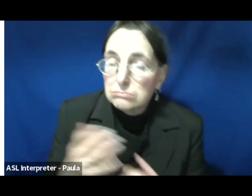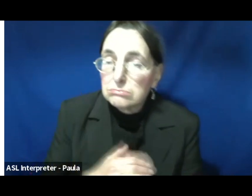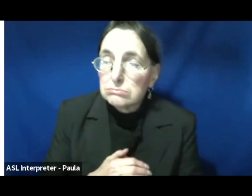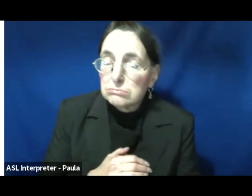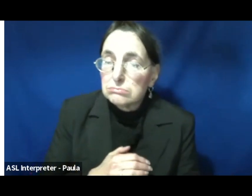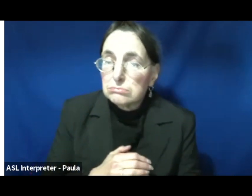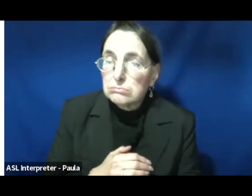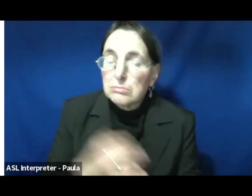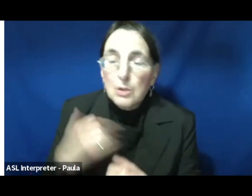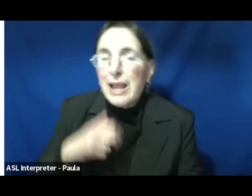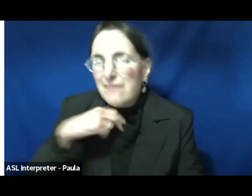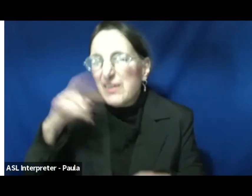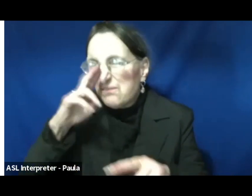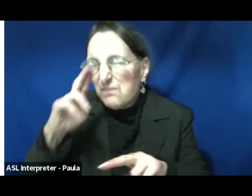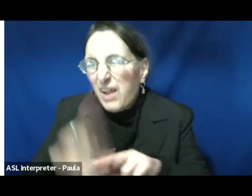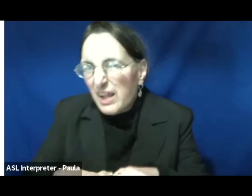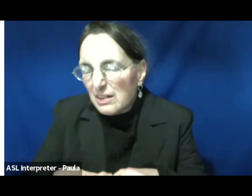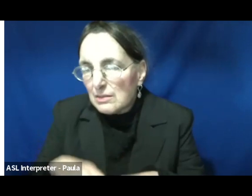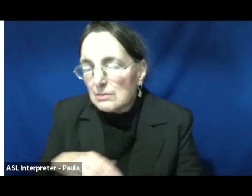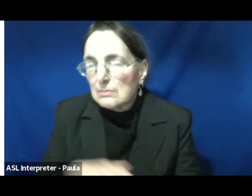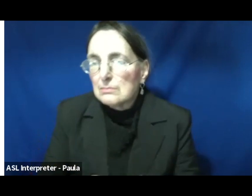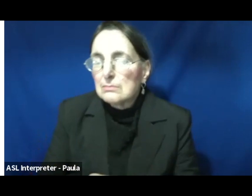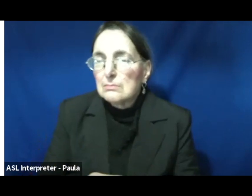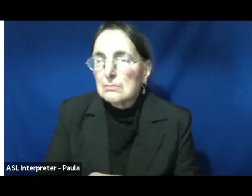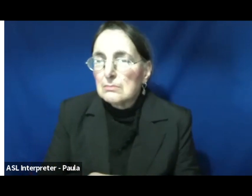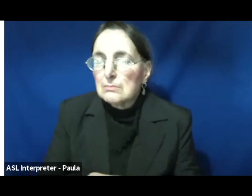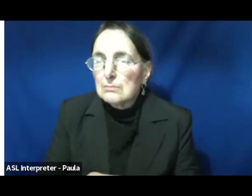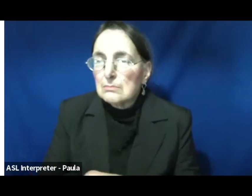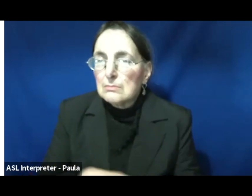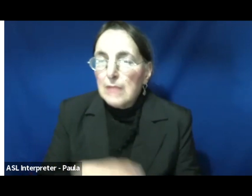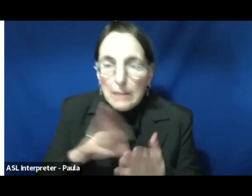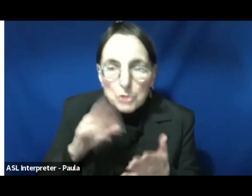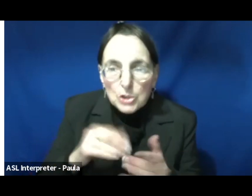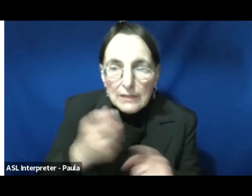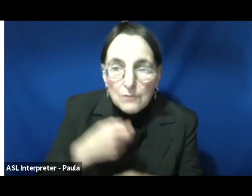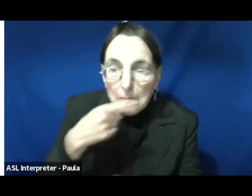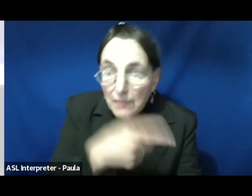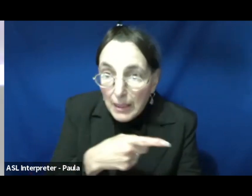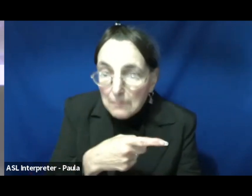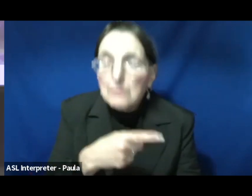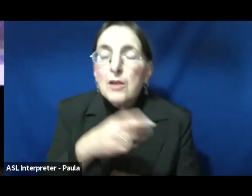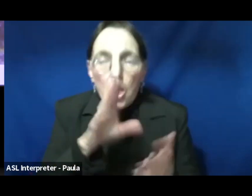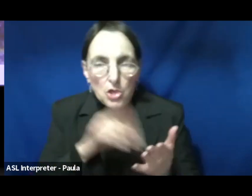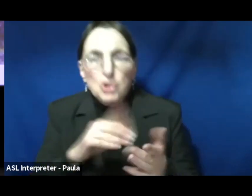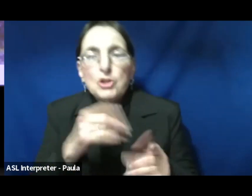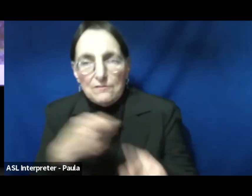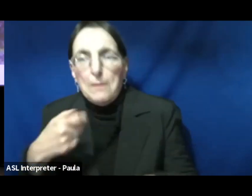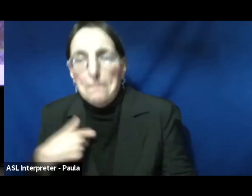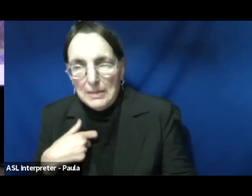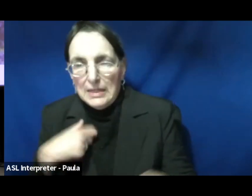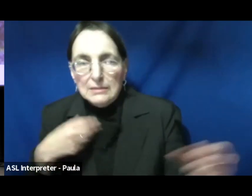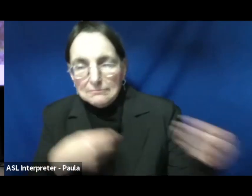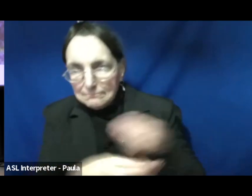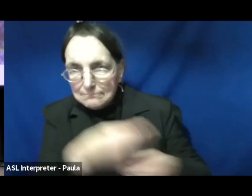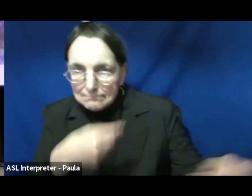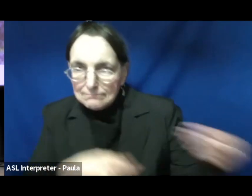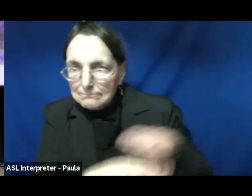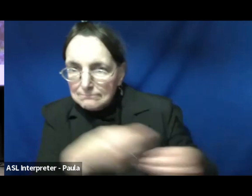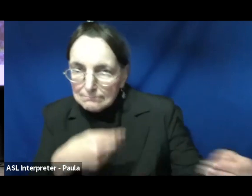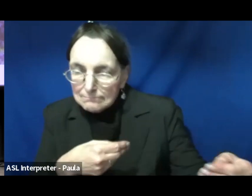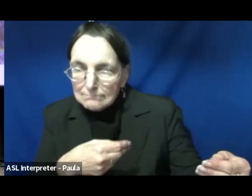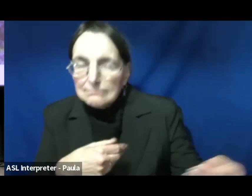we're having fun. I'm learning from them and they're learning from me. So that's what I'm doing as an educator, learning from them, learning from my